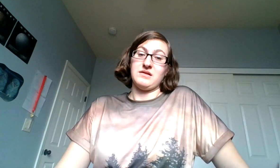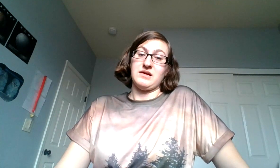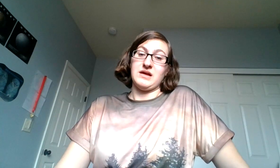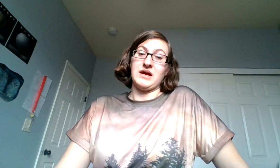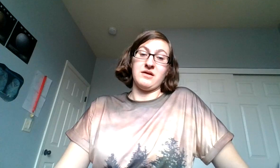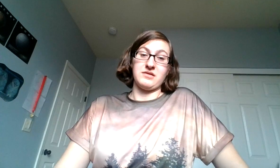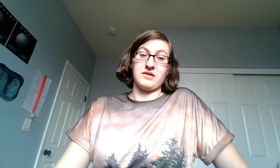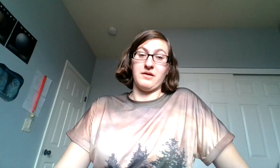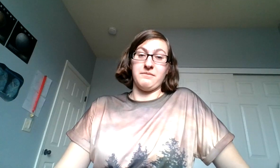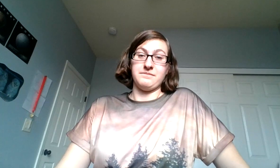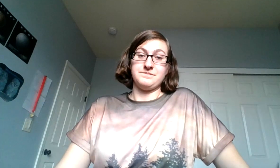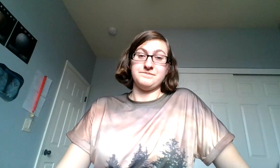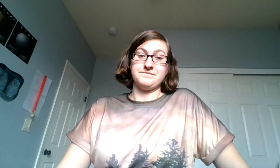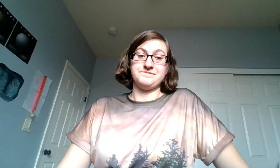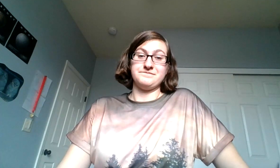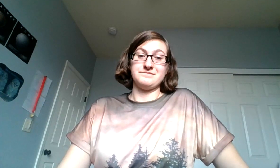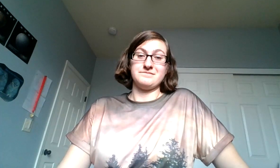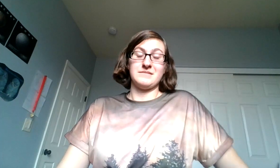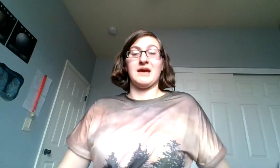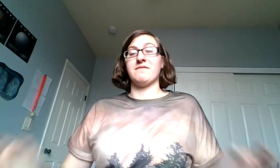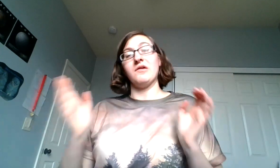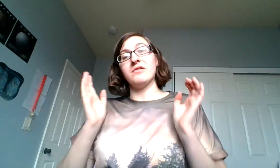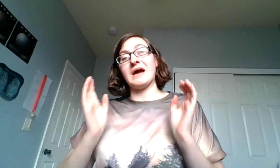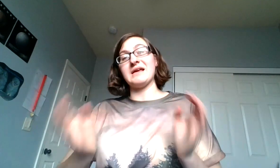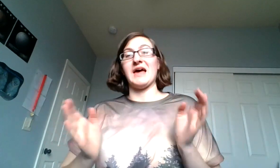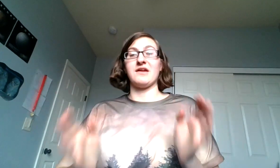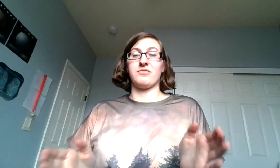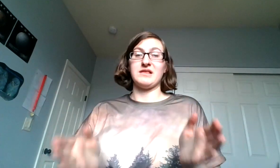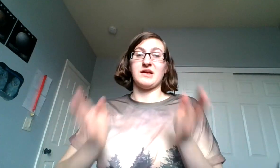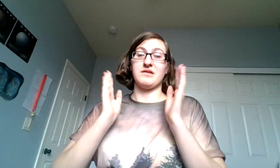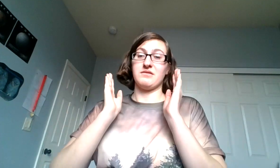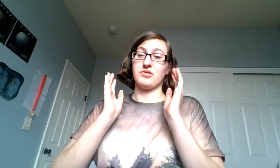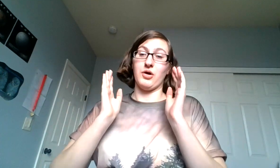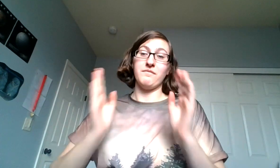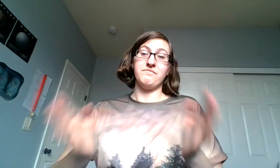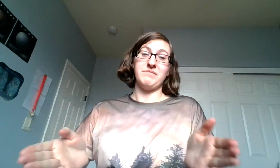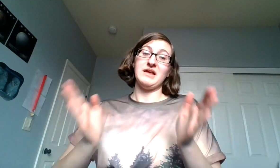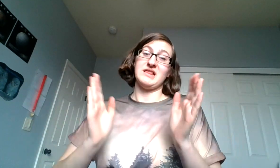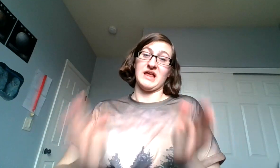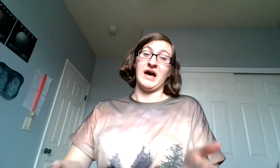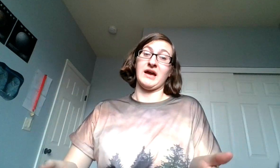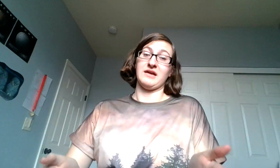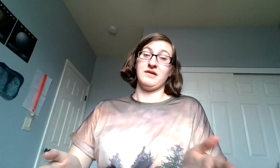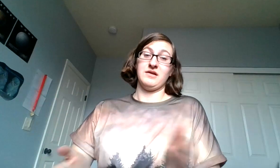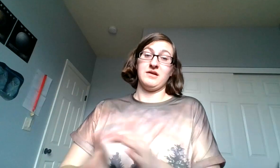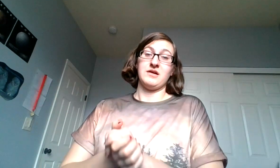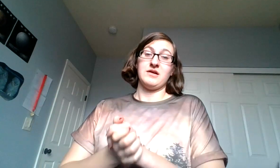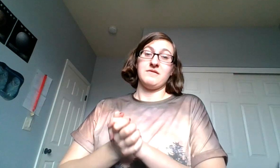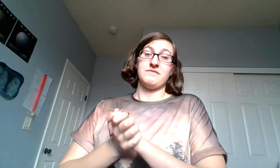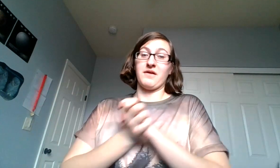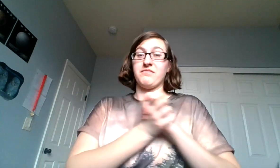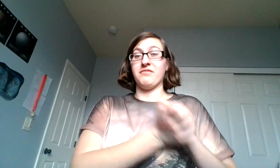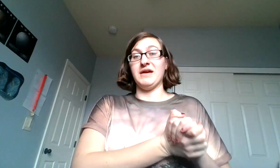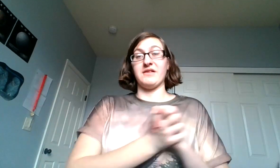And also, if you guys had a question, don't be shy. Feel free to ask